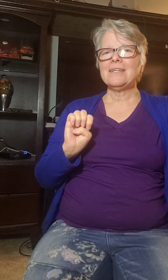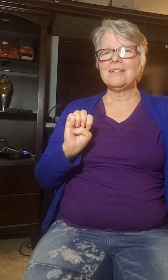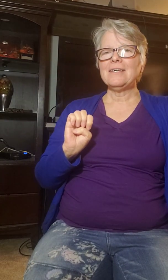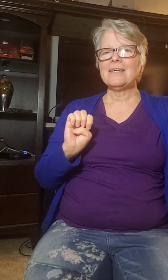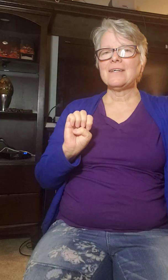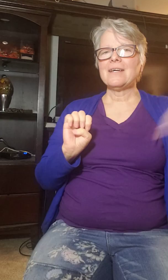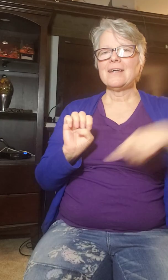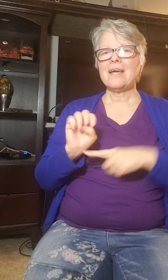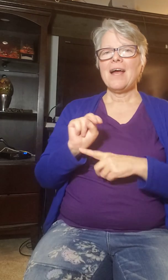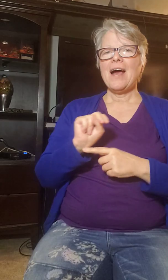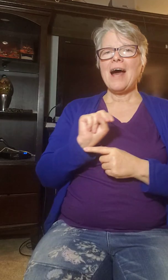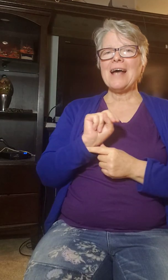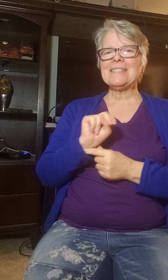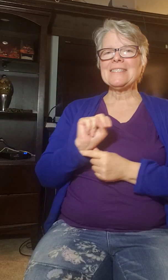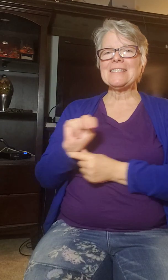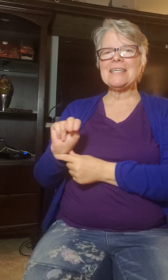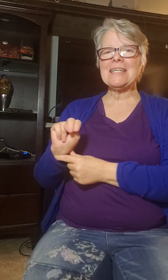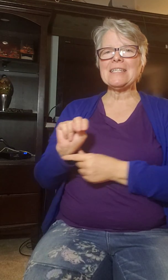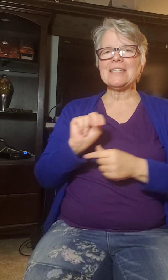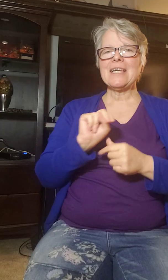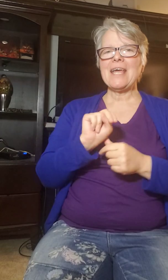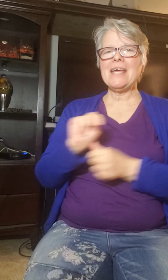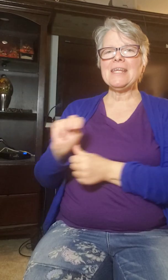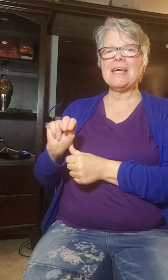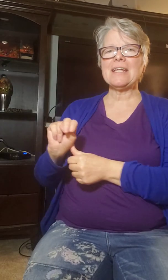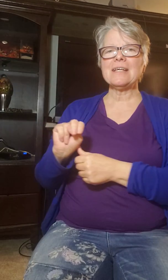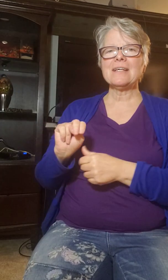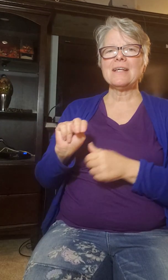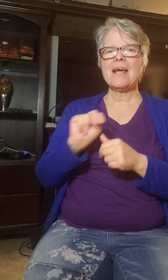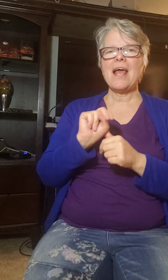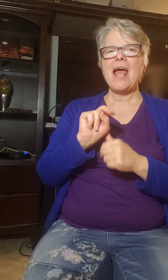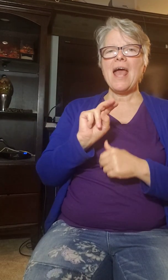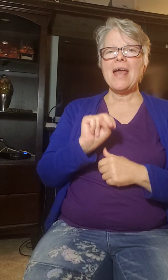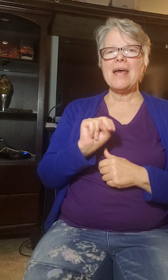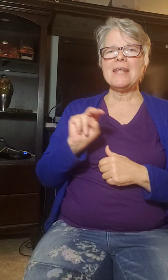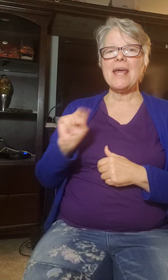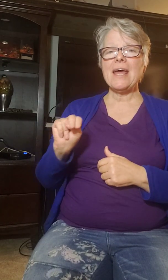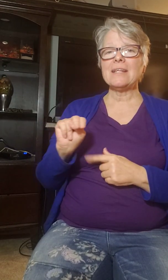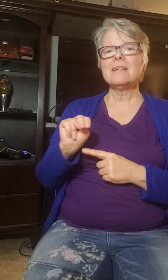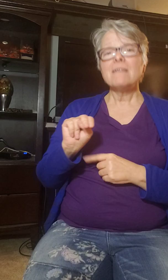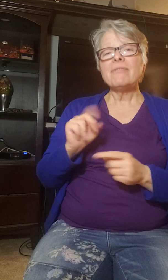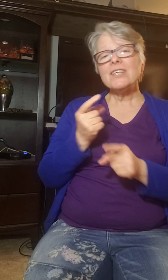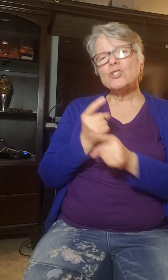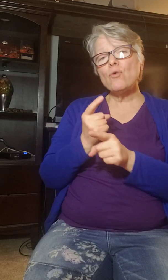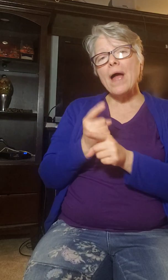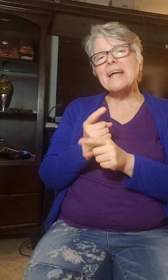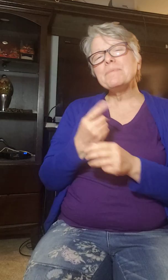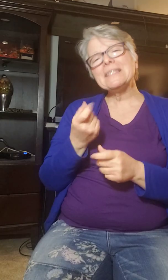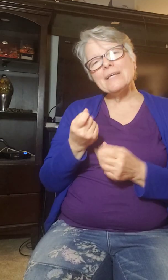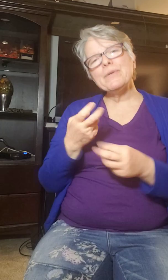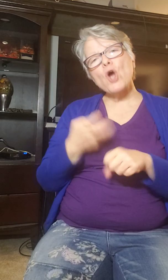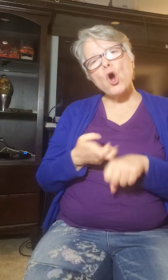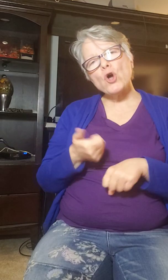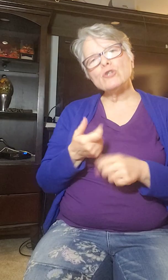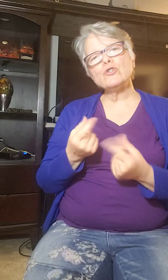B-O-N-N-I-E, I slid it, N-N. N-N. That's correct, but a little bit harder to